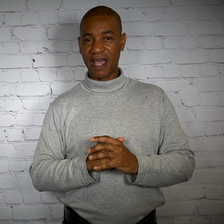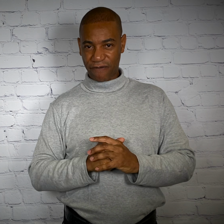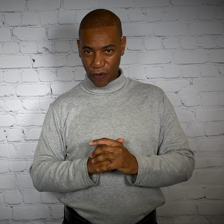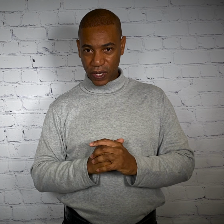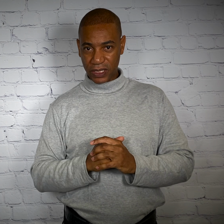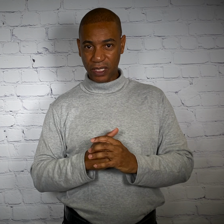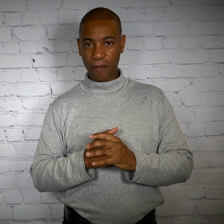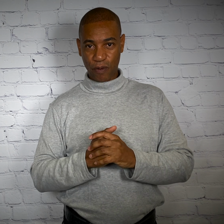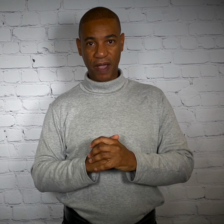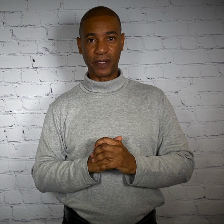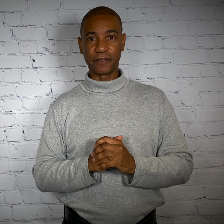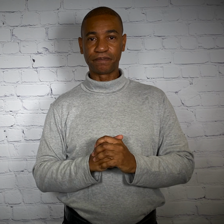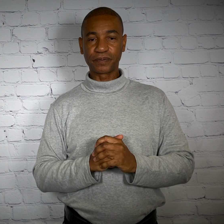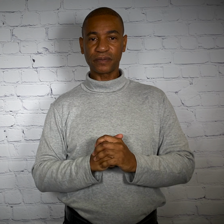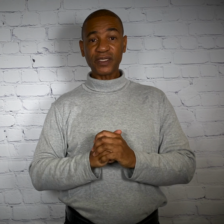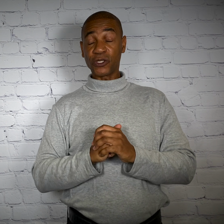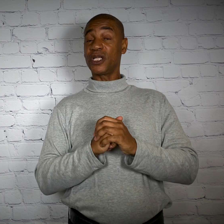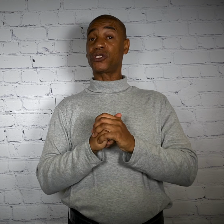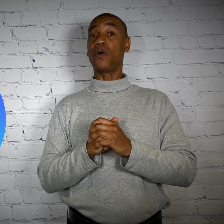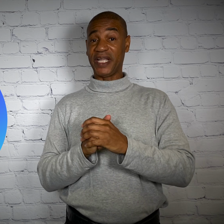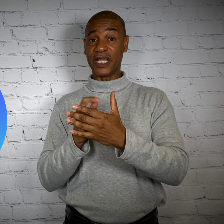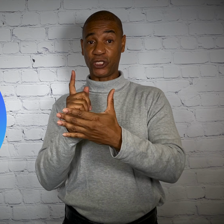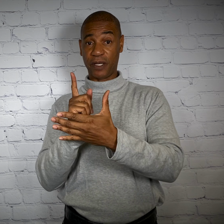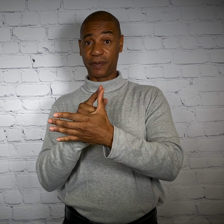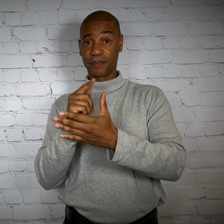that focused parameter. So let's start with Handshape.